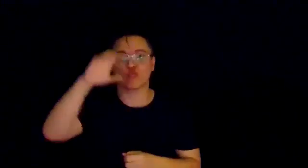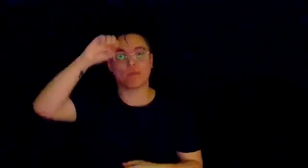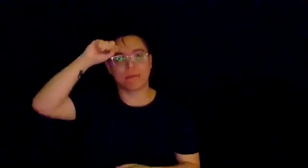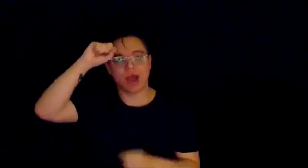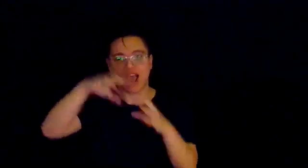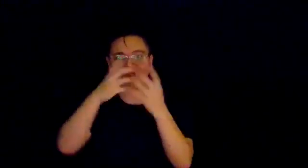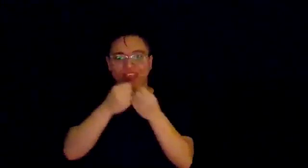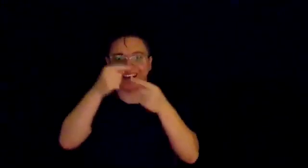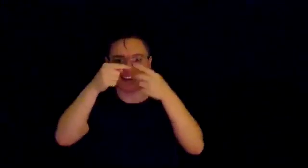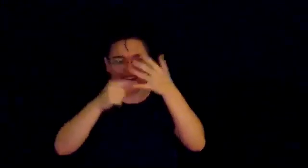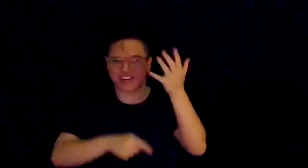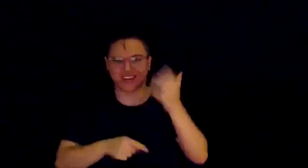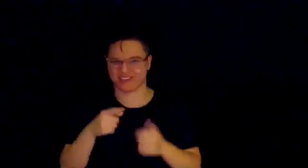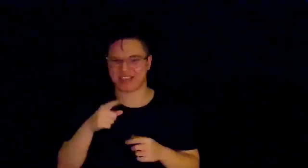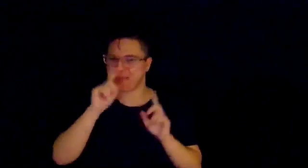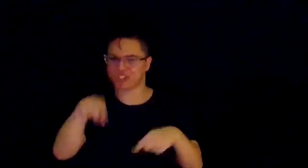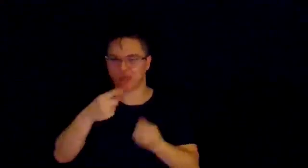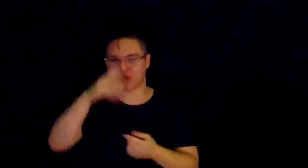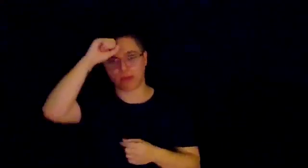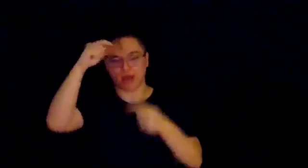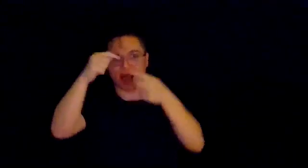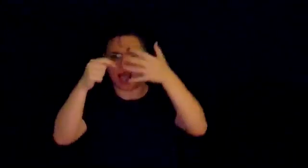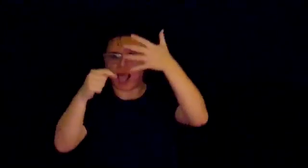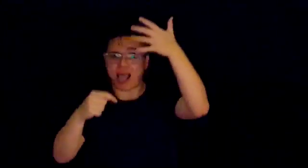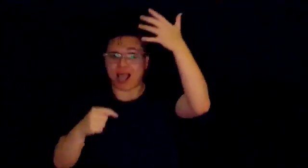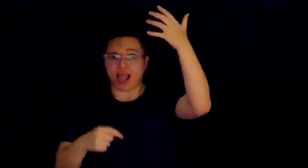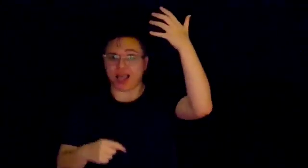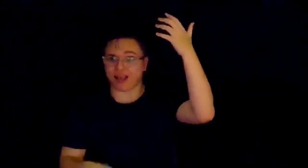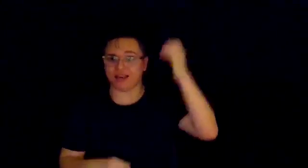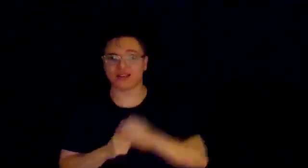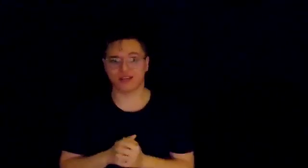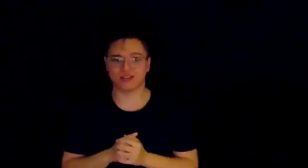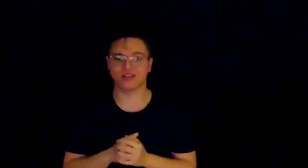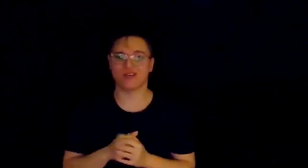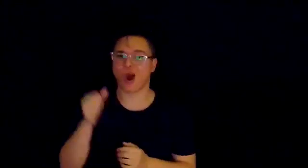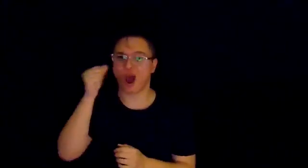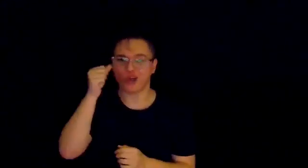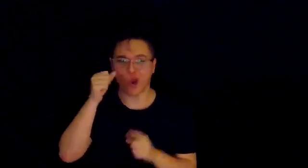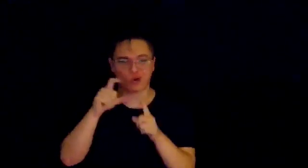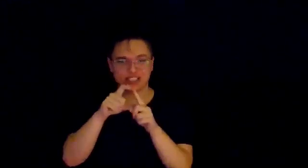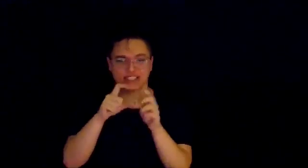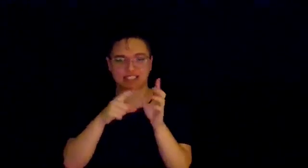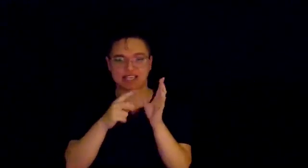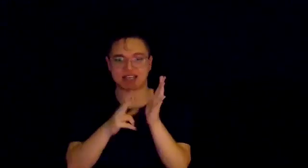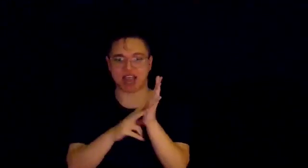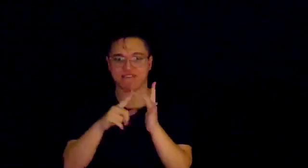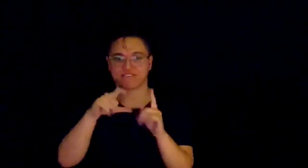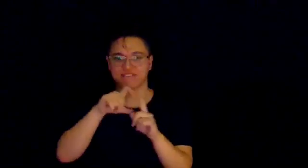during the meeting. And the points will help you remember what you need. It's impossible for you to remember everything you need.